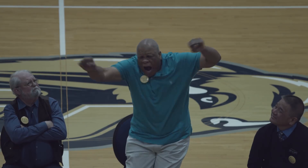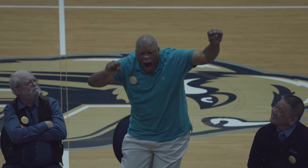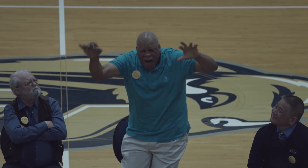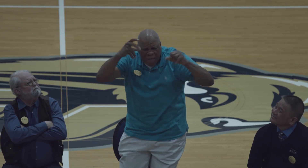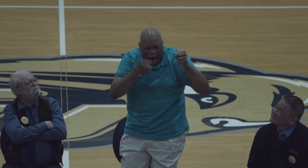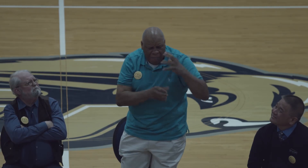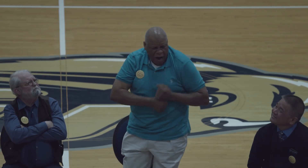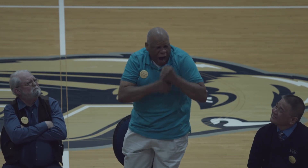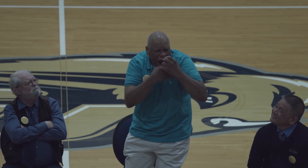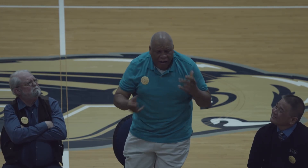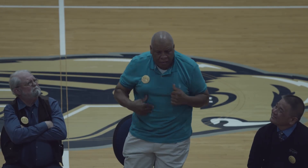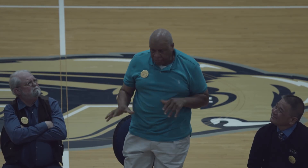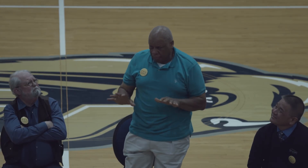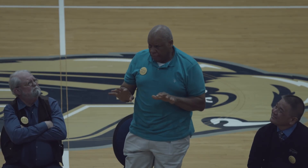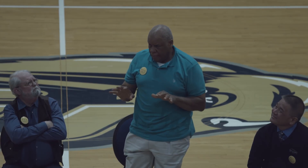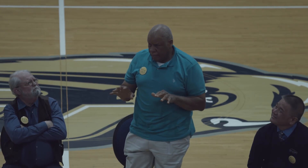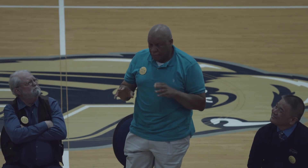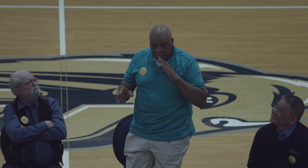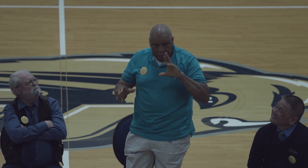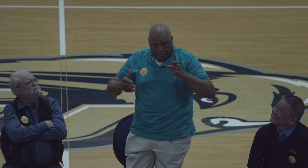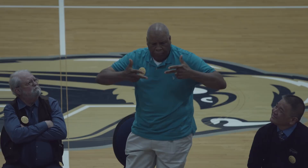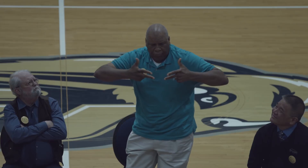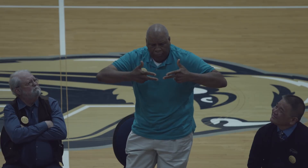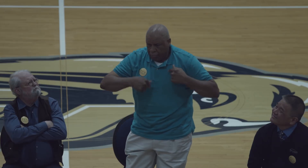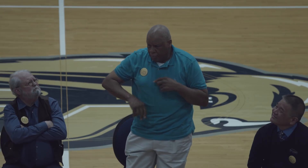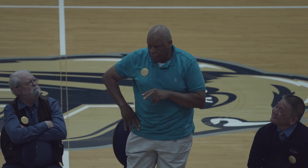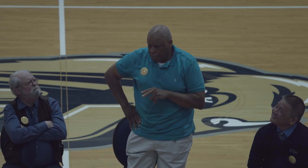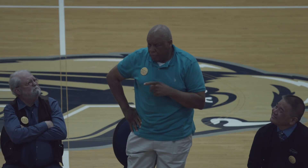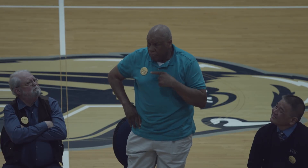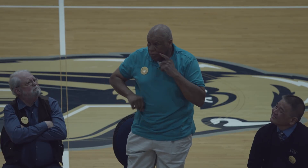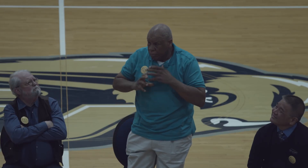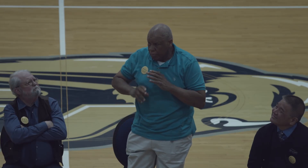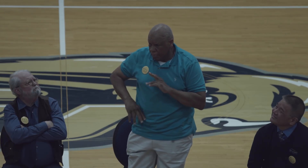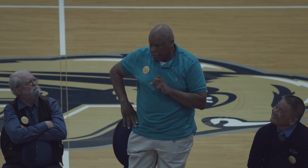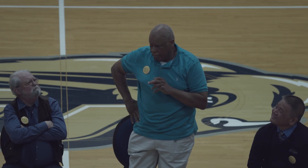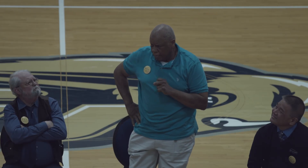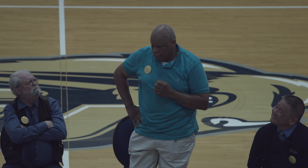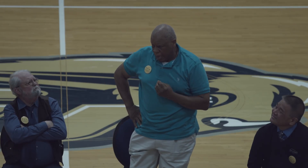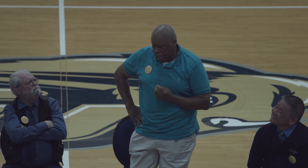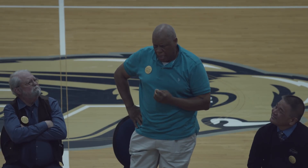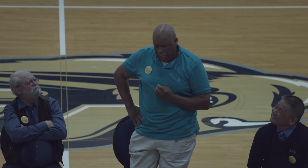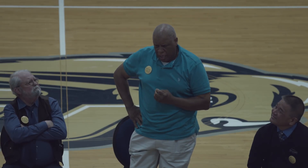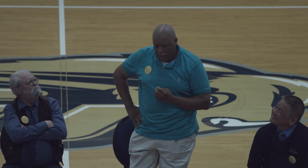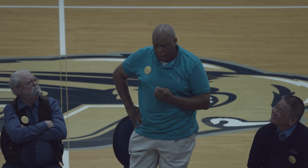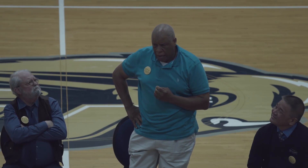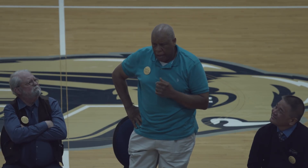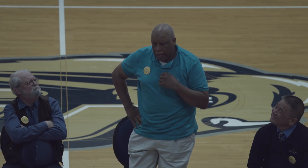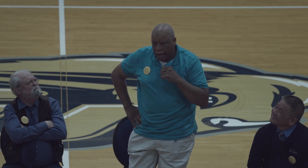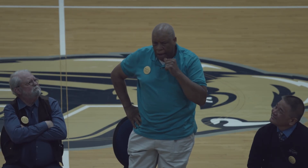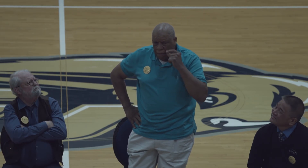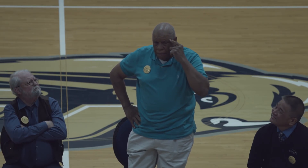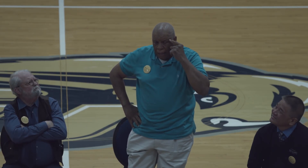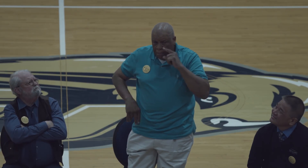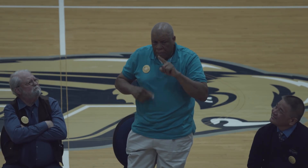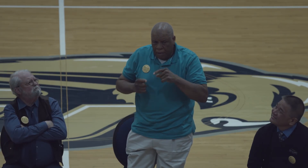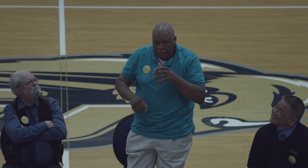and I saw all of these students rallying at the gates and police cars, and I thought, what is going